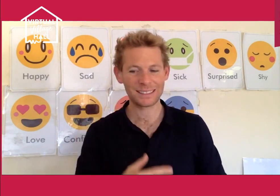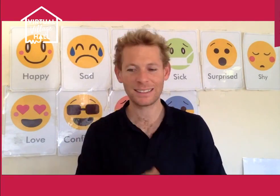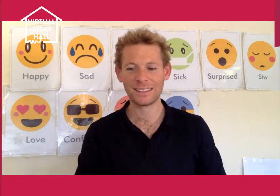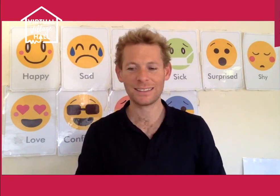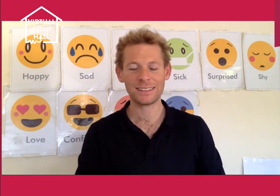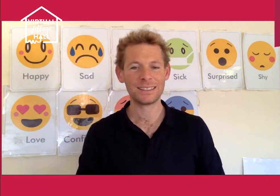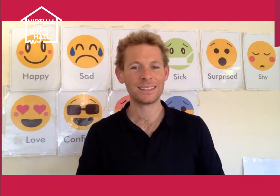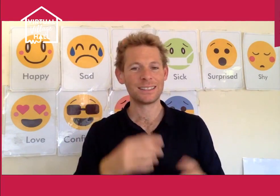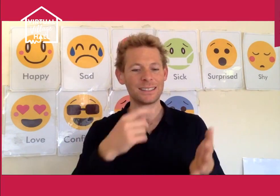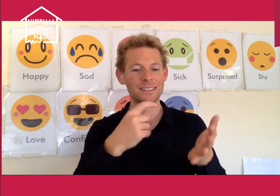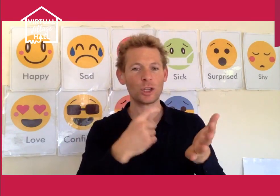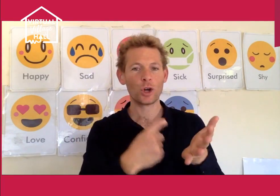Number three